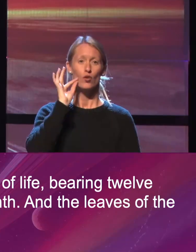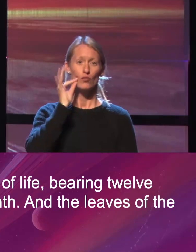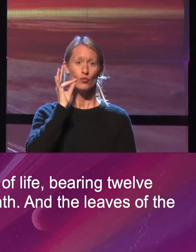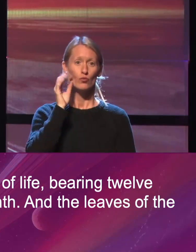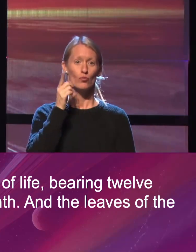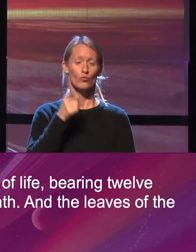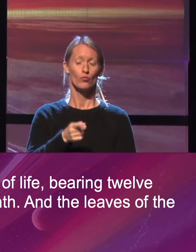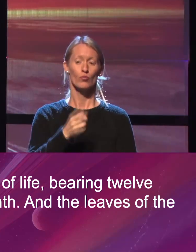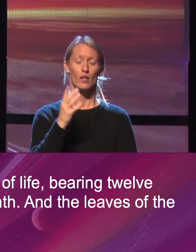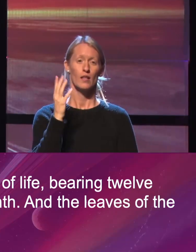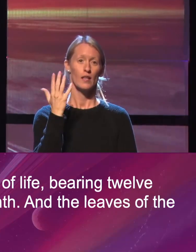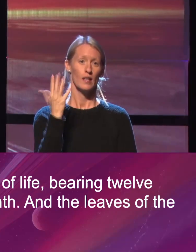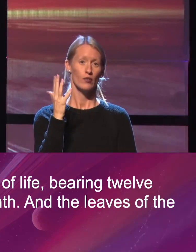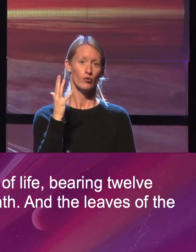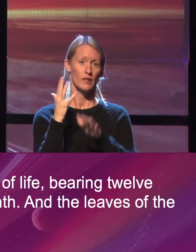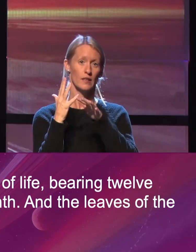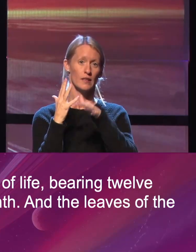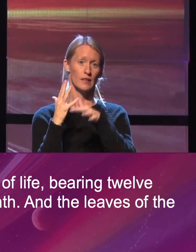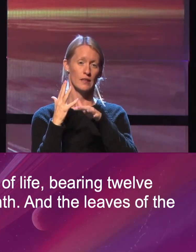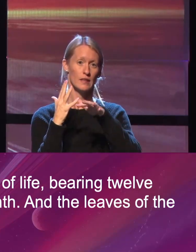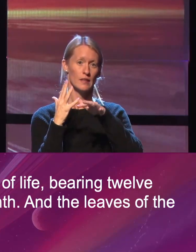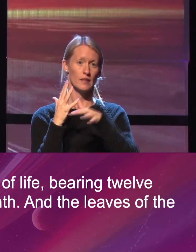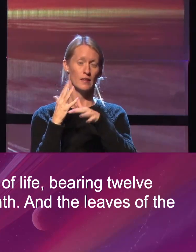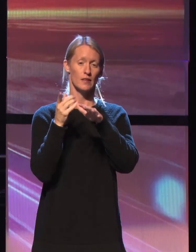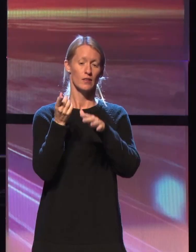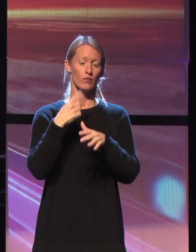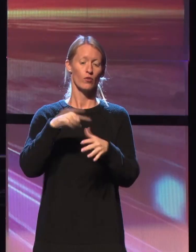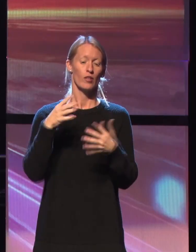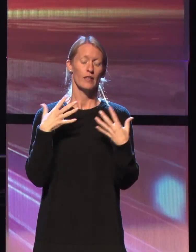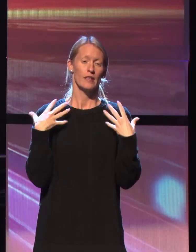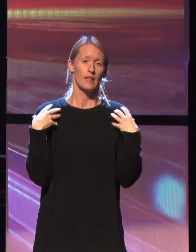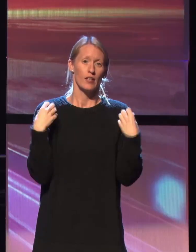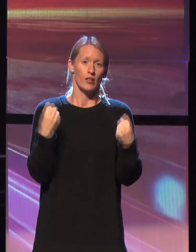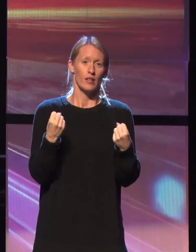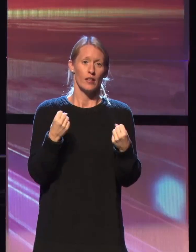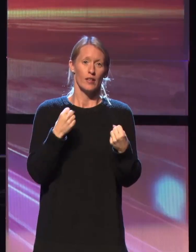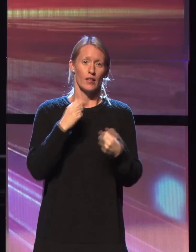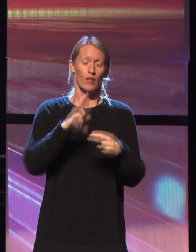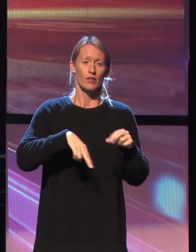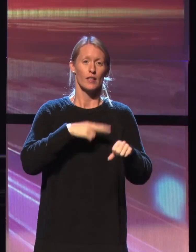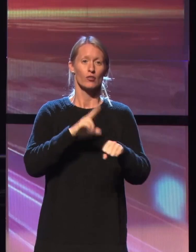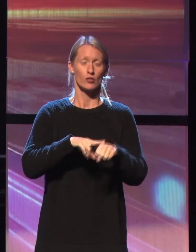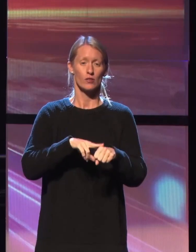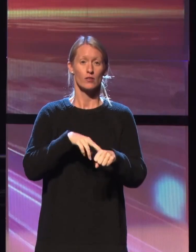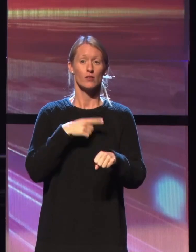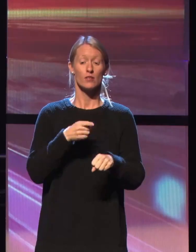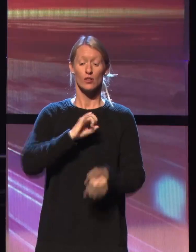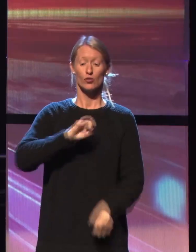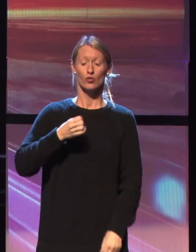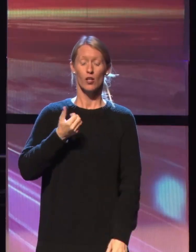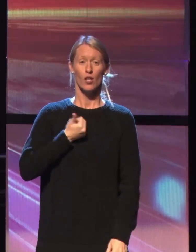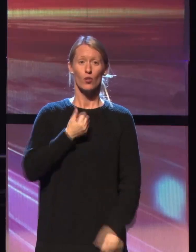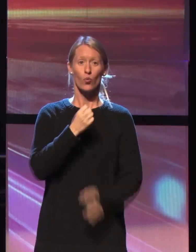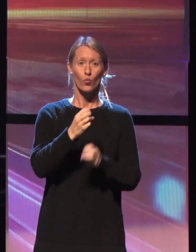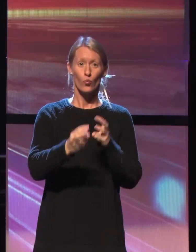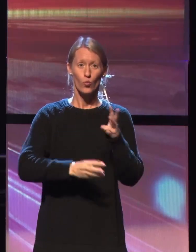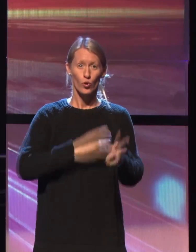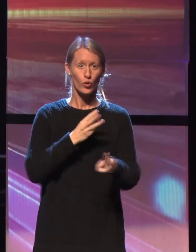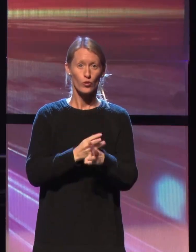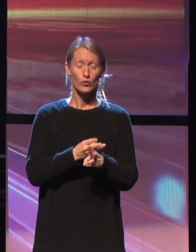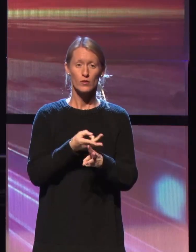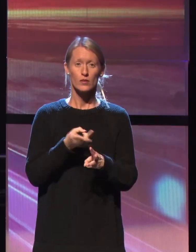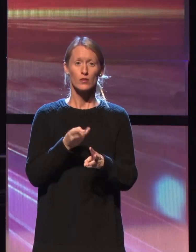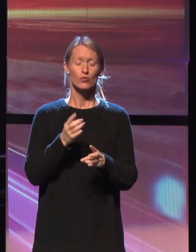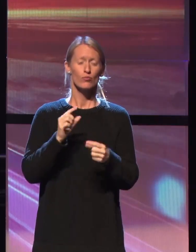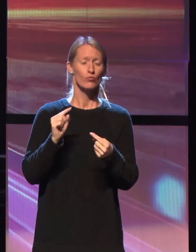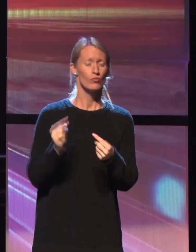tree are for the healing of the nations. You see, for John, the world was hurting. The world was full of injustice. The world